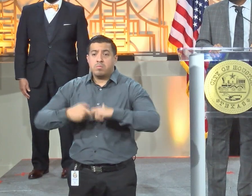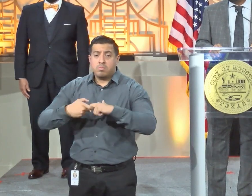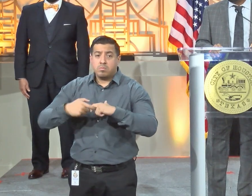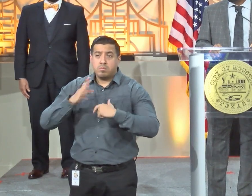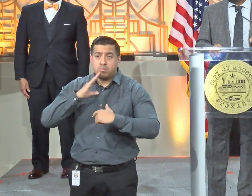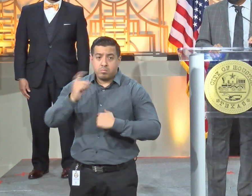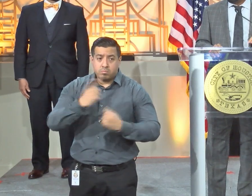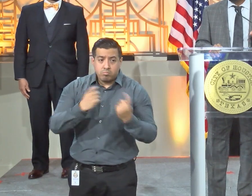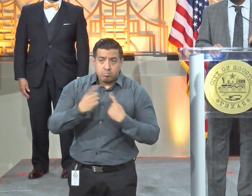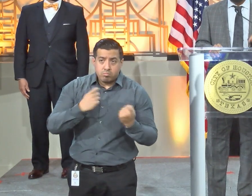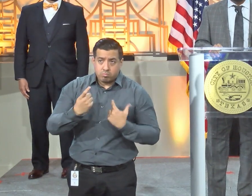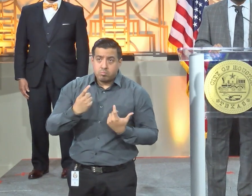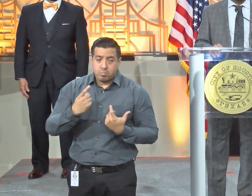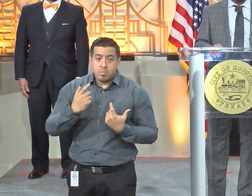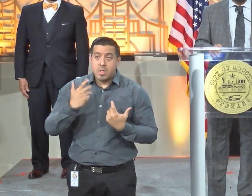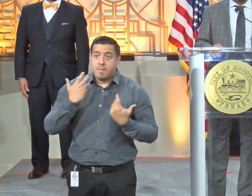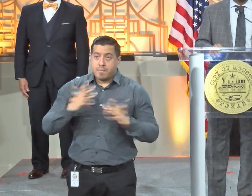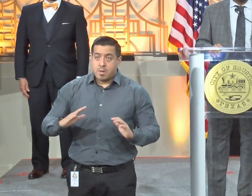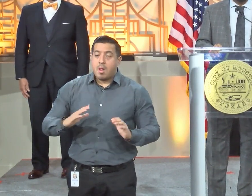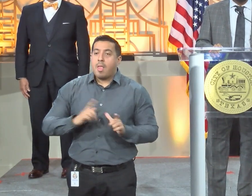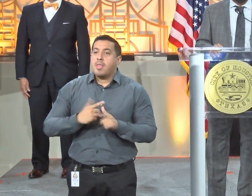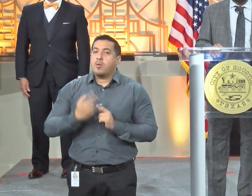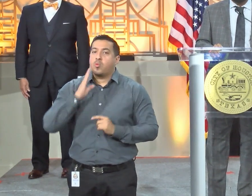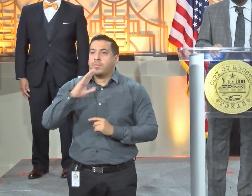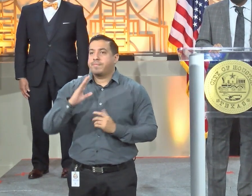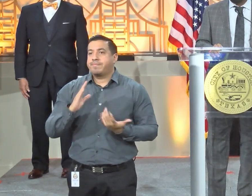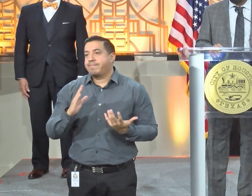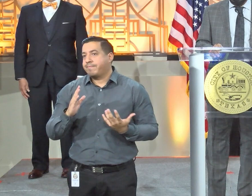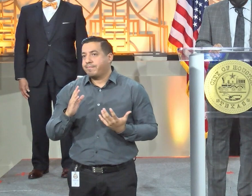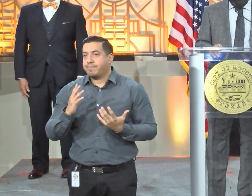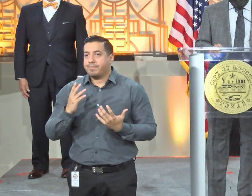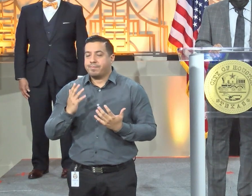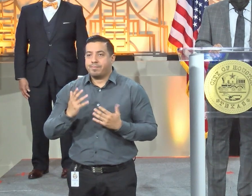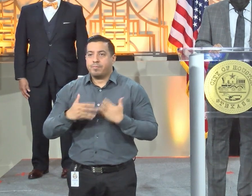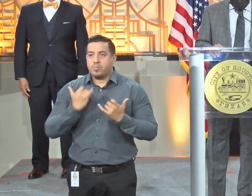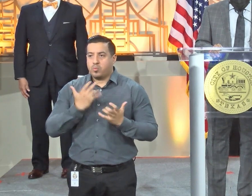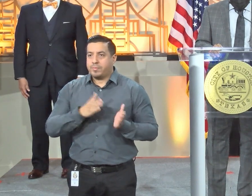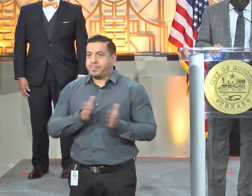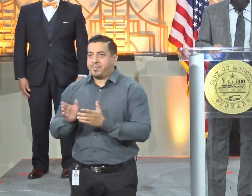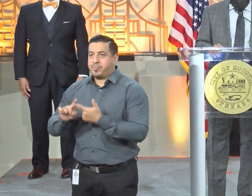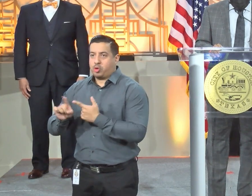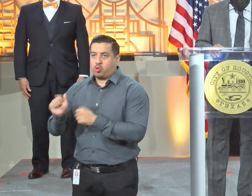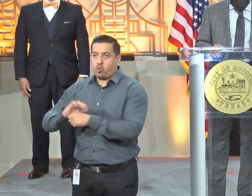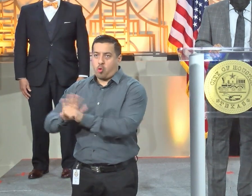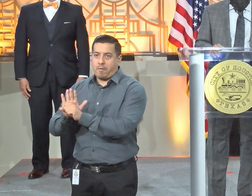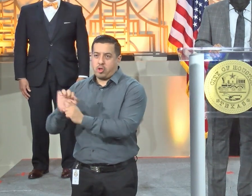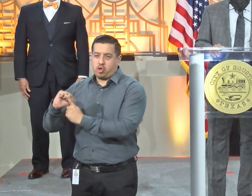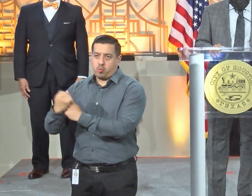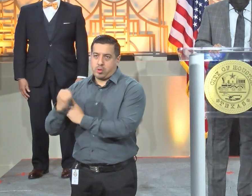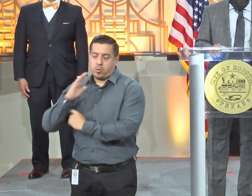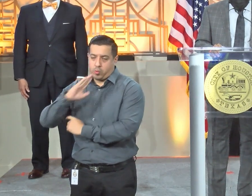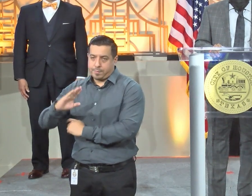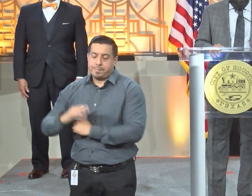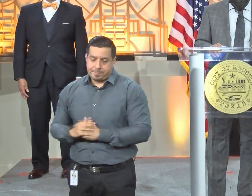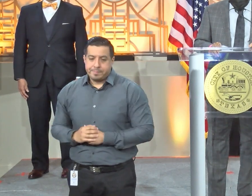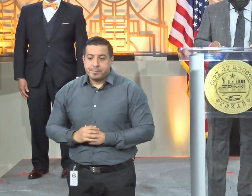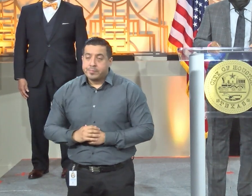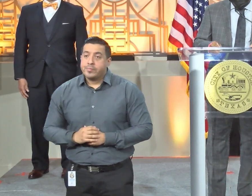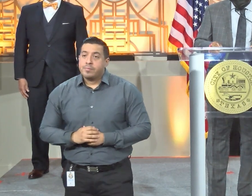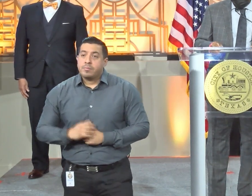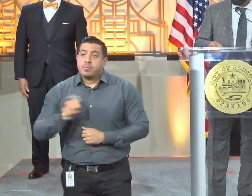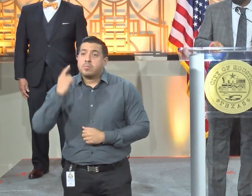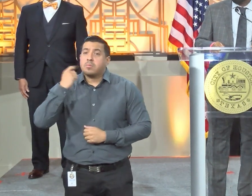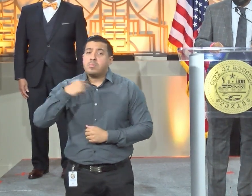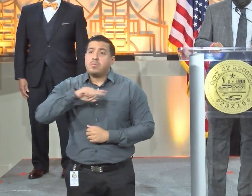questions then, and then we'll go quickly to the COVID situation. Um, they